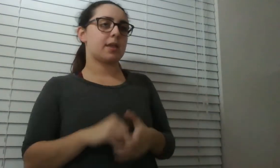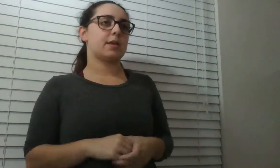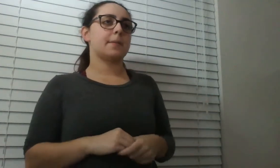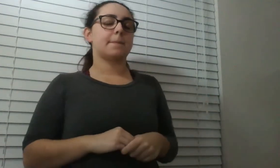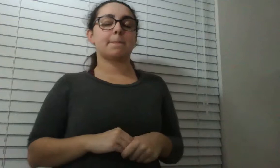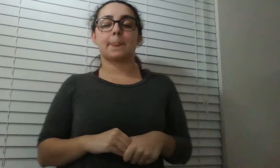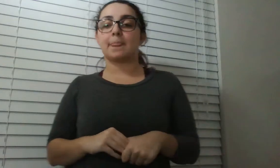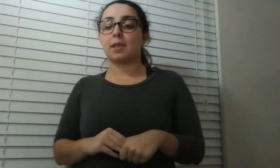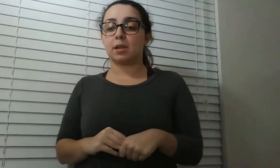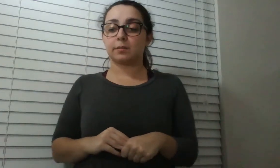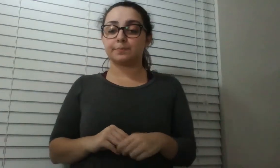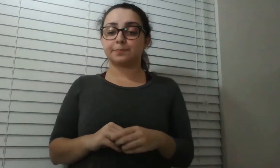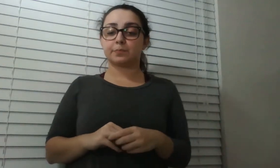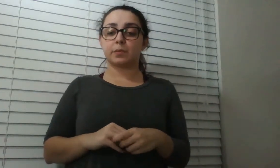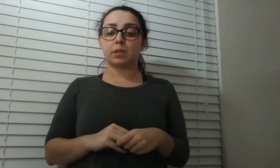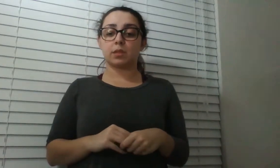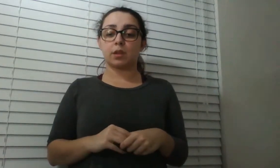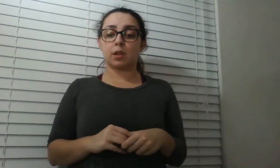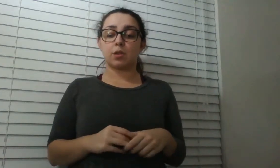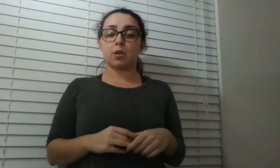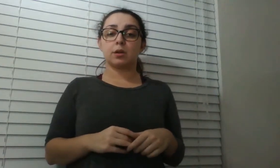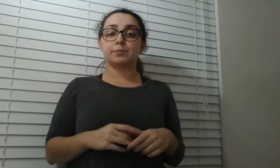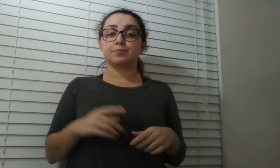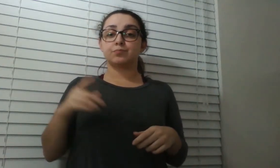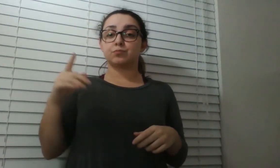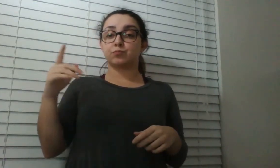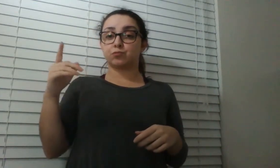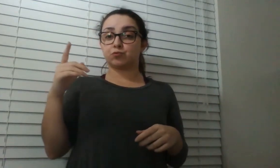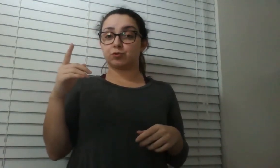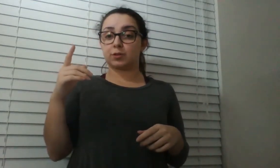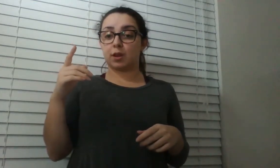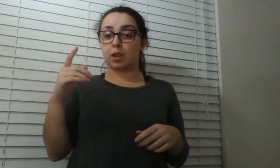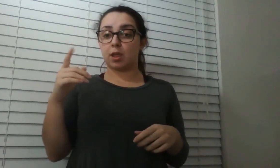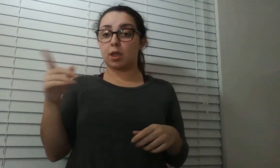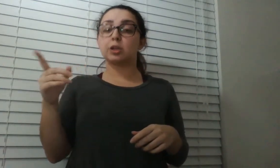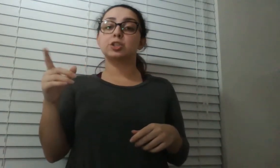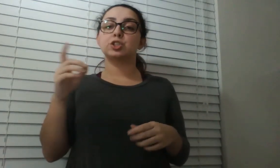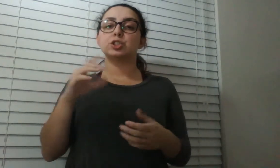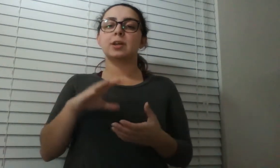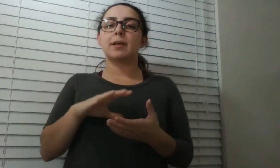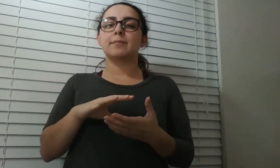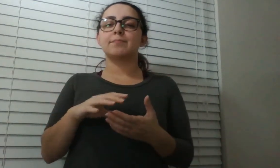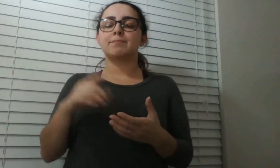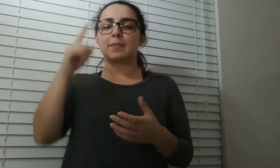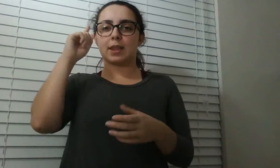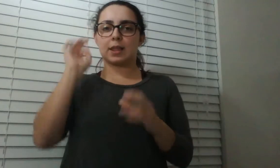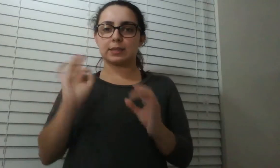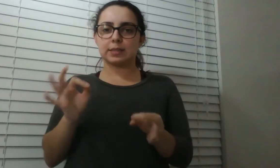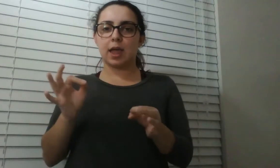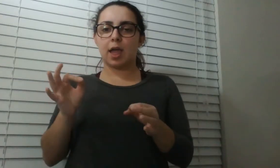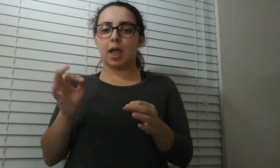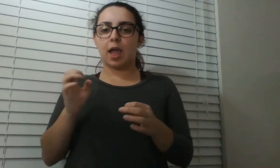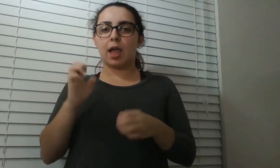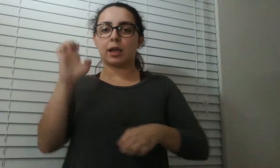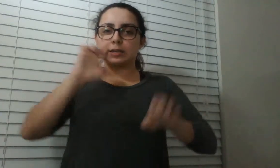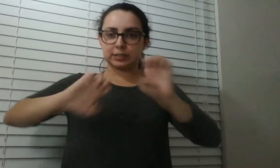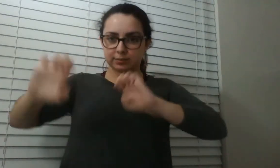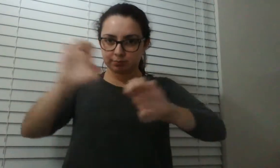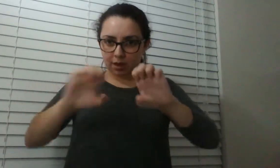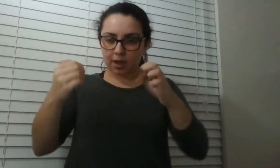show, had this great idea for an experiment that we could do. Where we would make 3D printed versions of the objects in the stories, and then